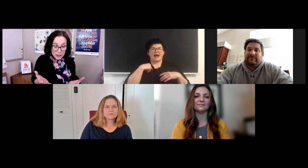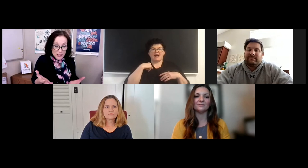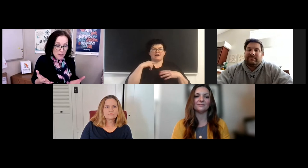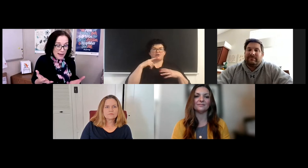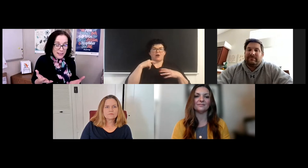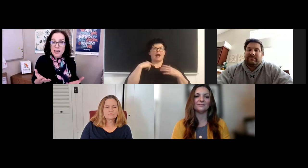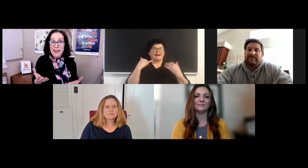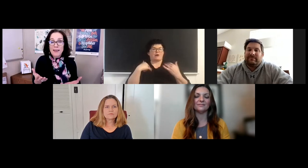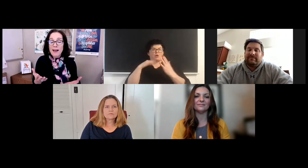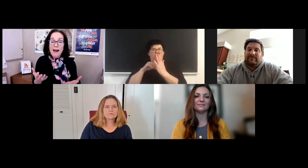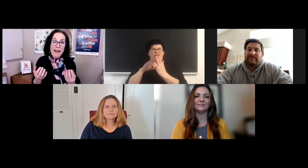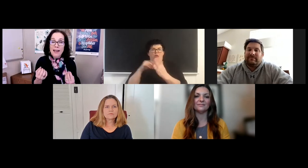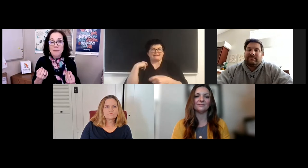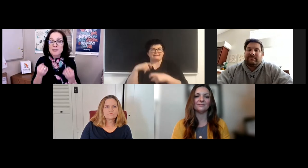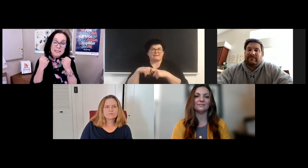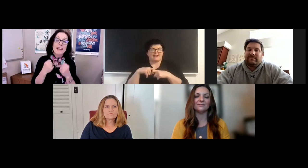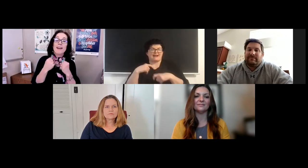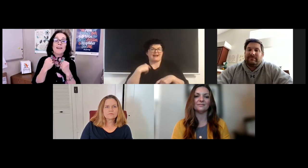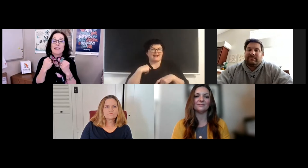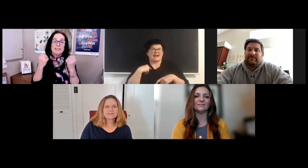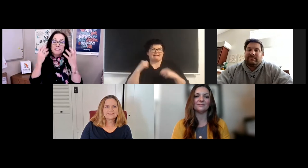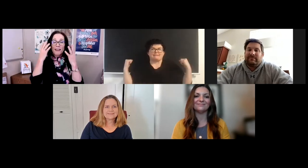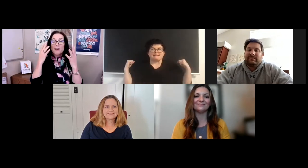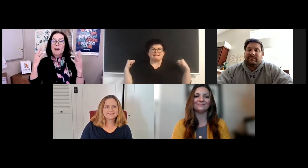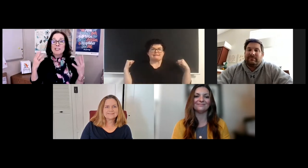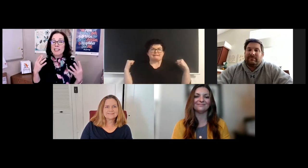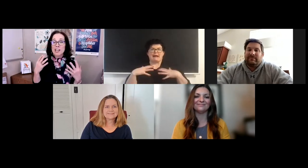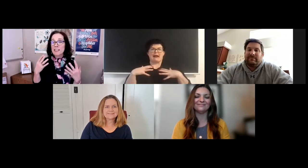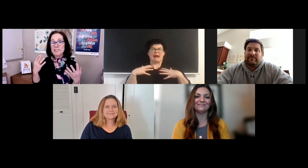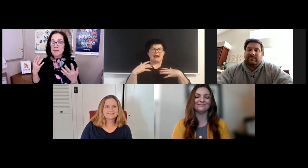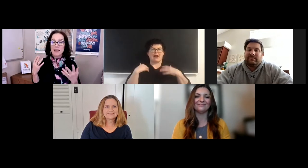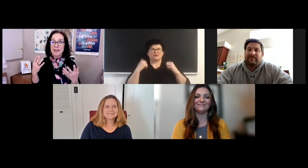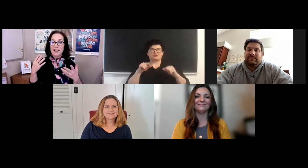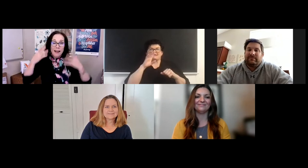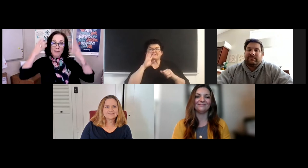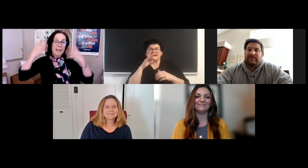I'm learning Spanish, and I am scared. When